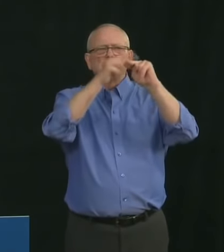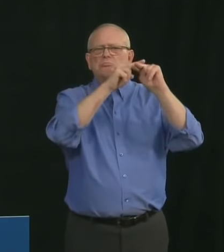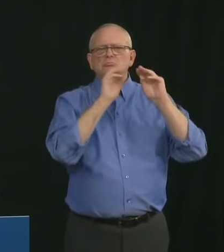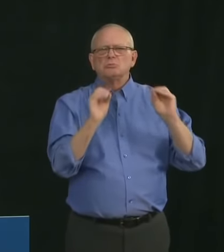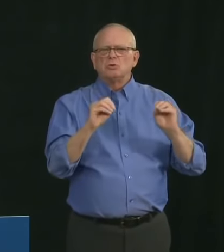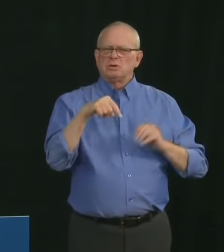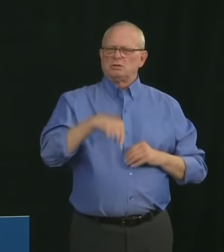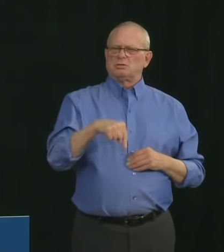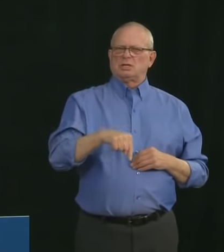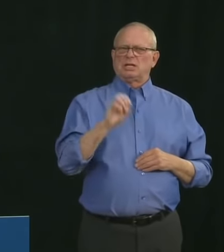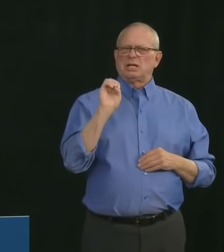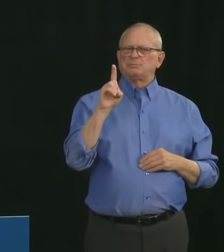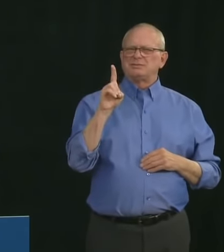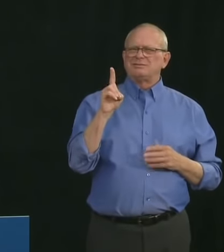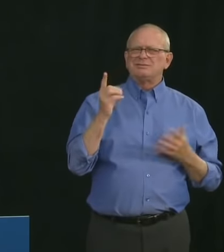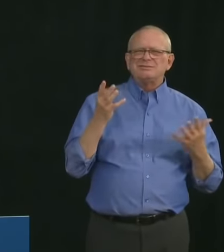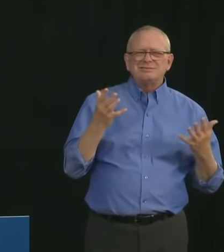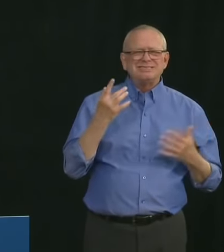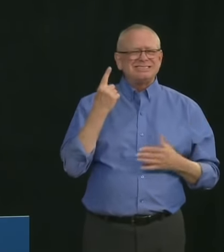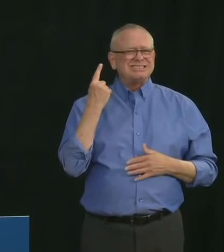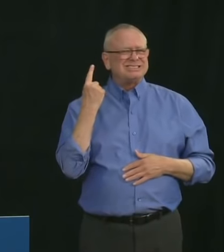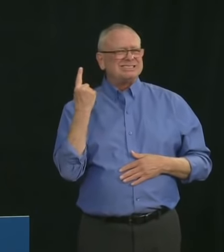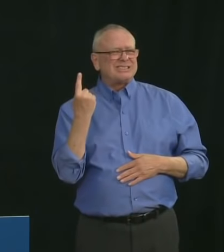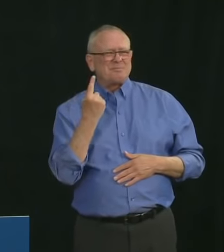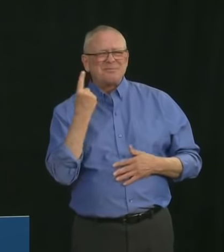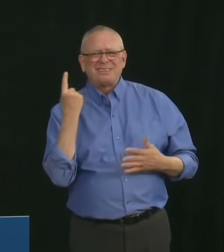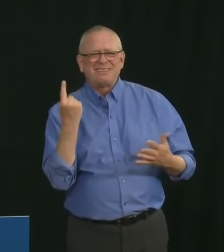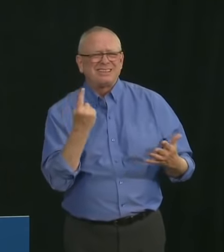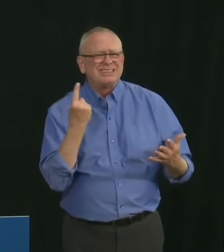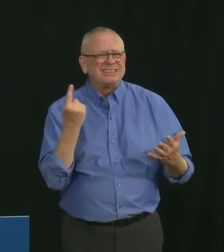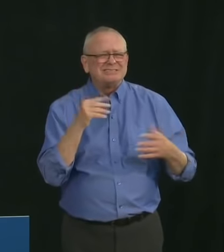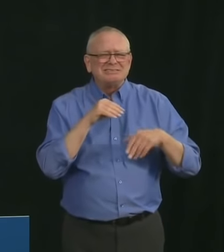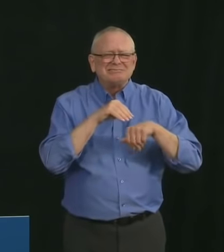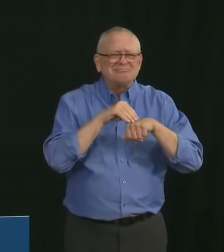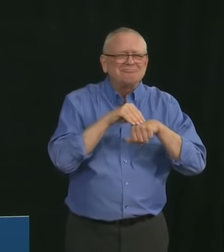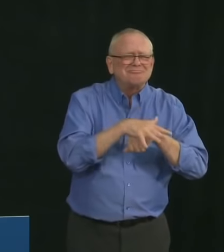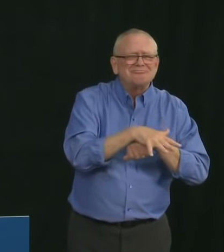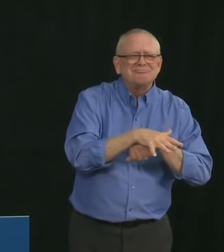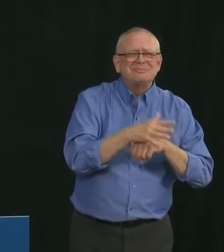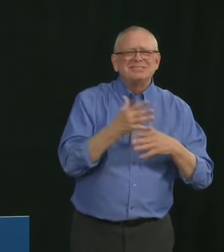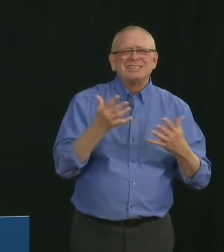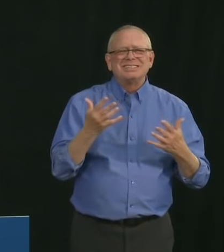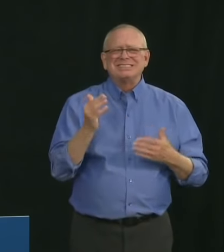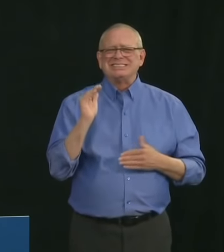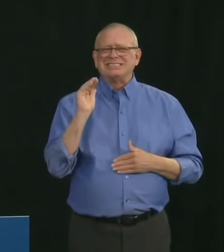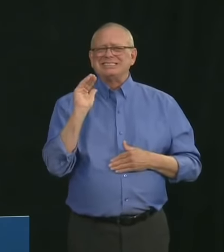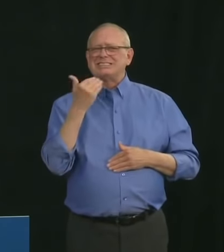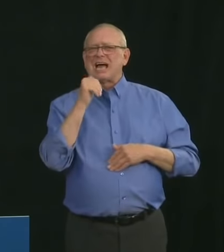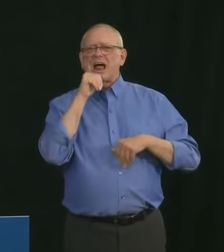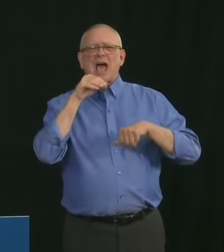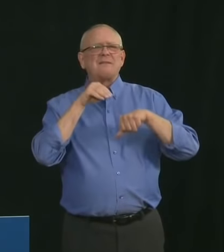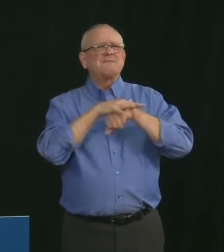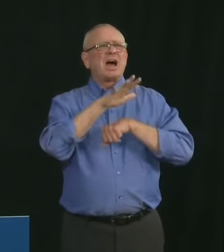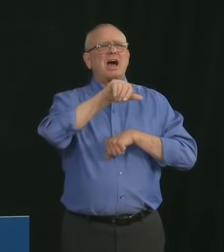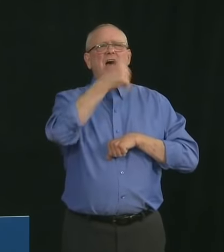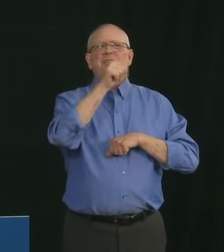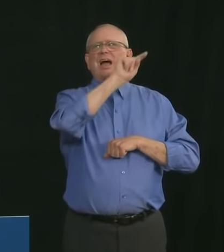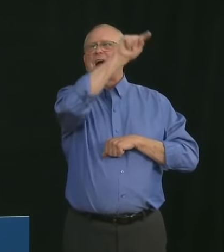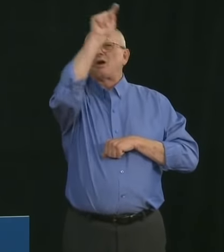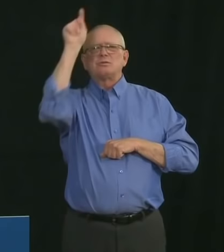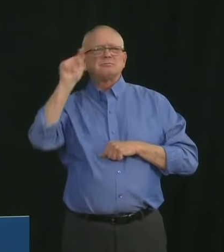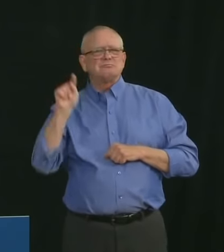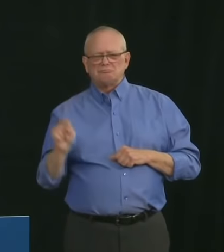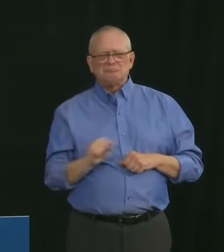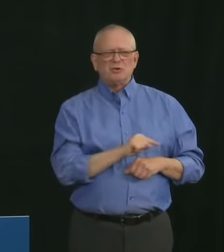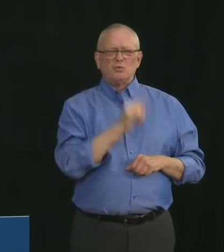I know that you've spoken to this before, but what exactly is happening in Edmonton that isn't happening elsewhere? So what we've seen in Edmonton